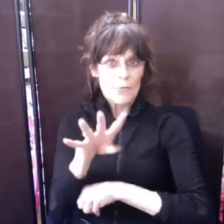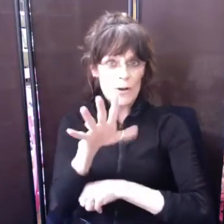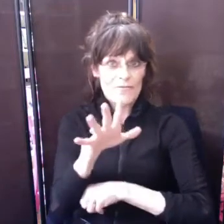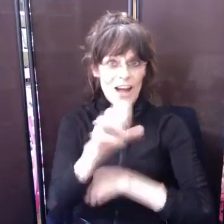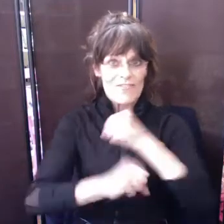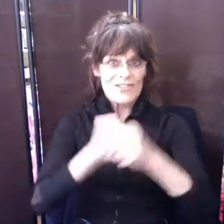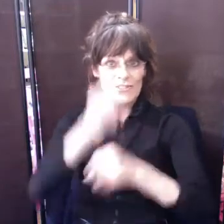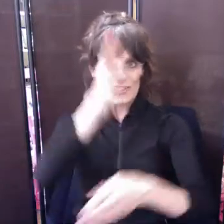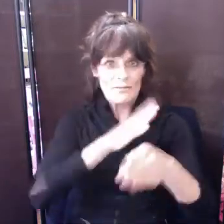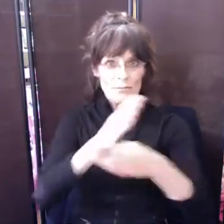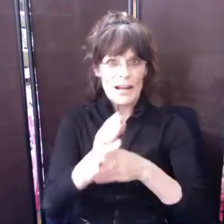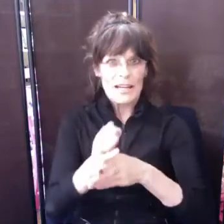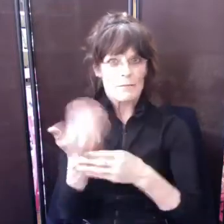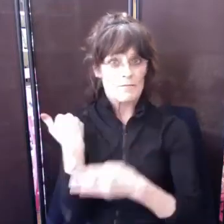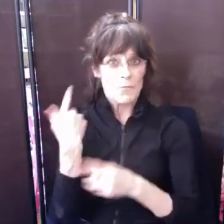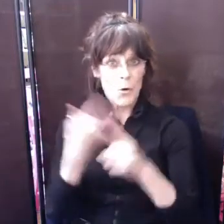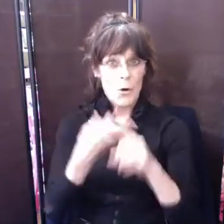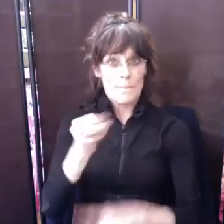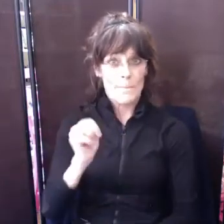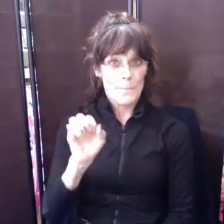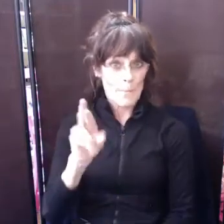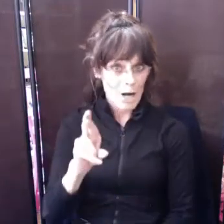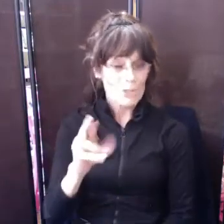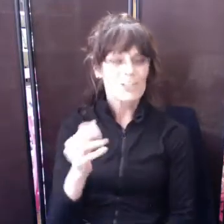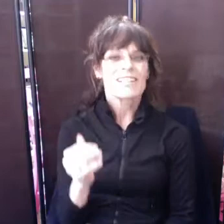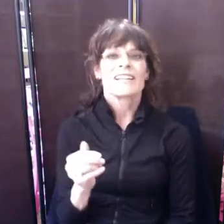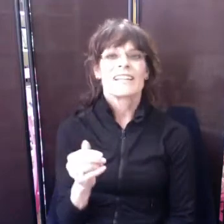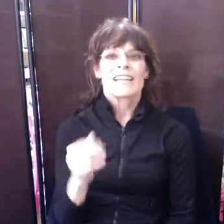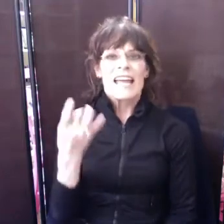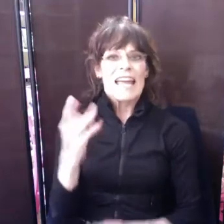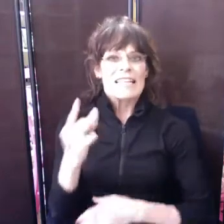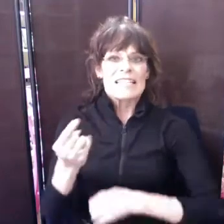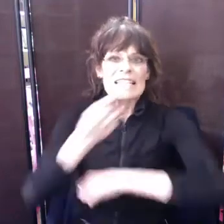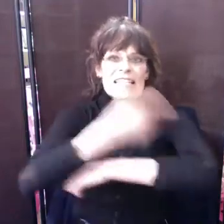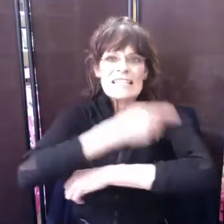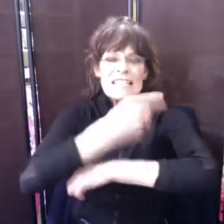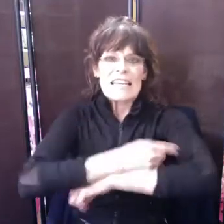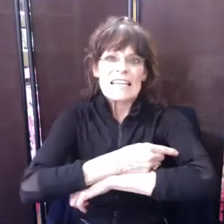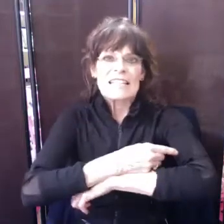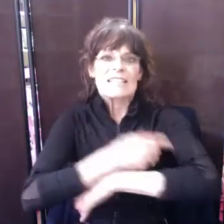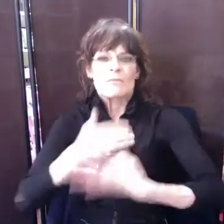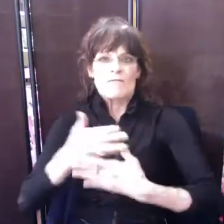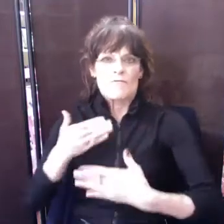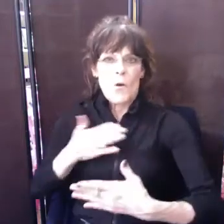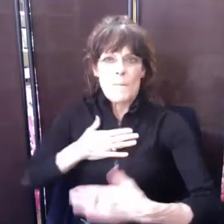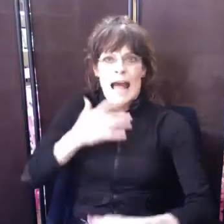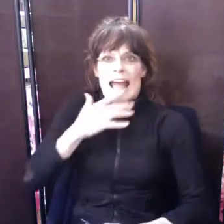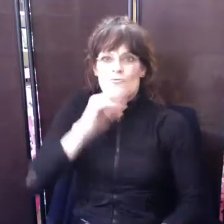March. I got sober 18 days shy of my 24th birthday, and I'm now 69 years